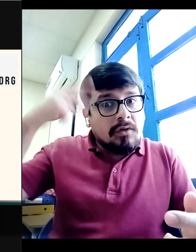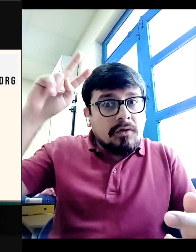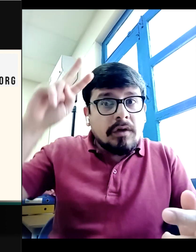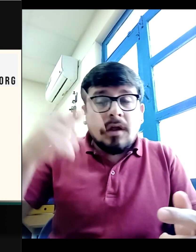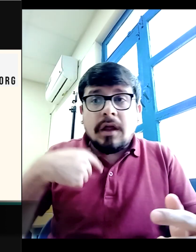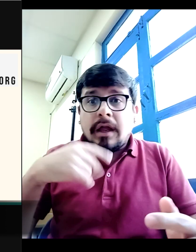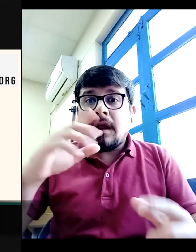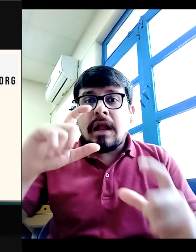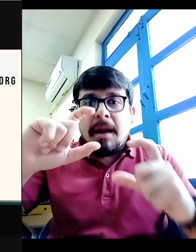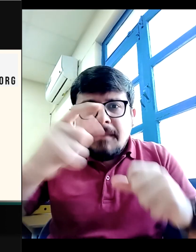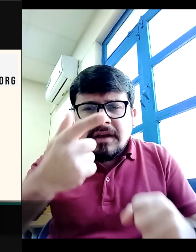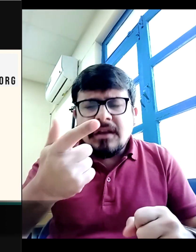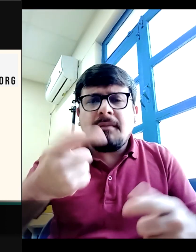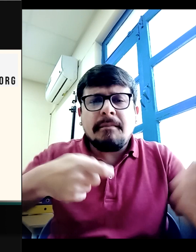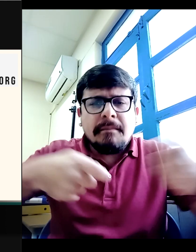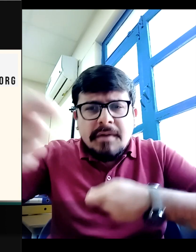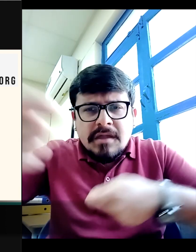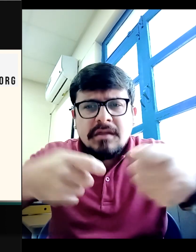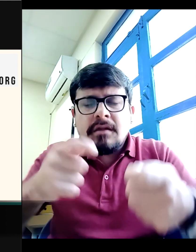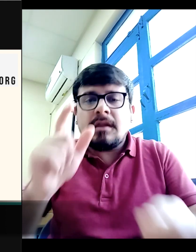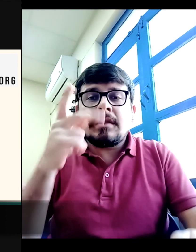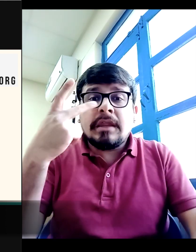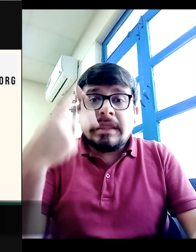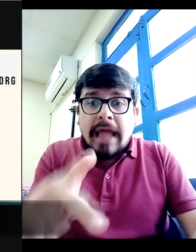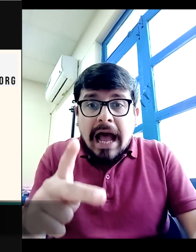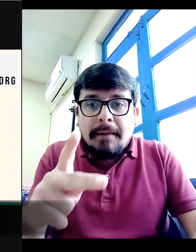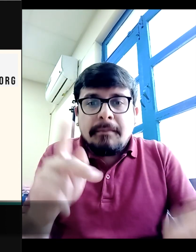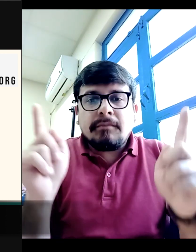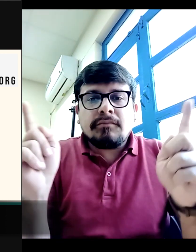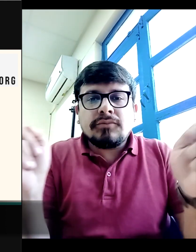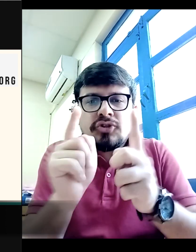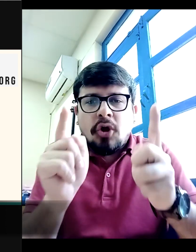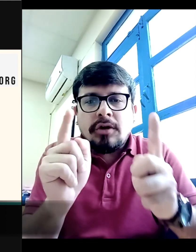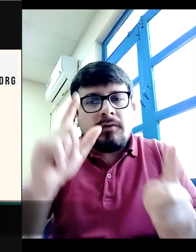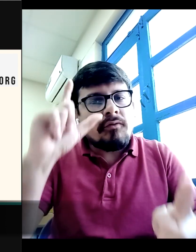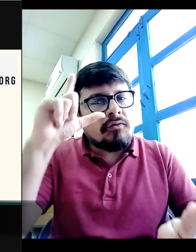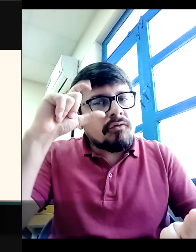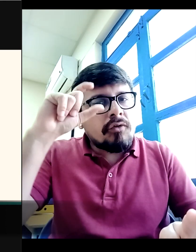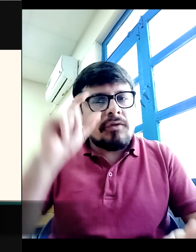Now let's look into some good and bad logos.